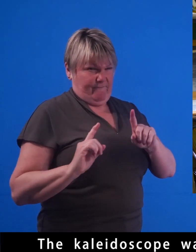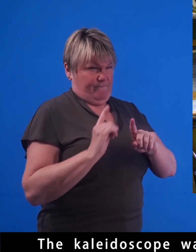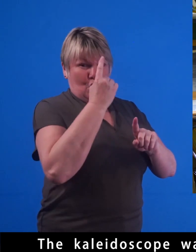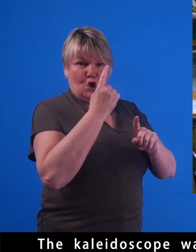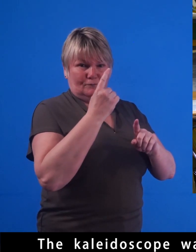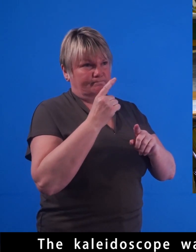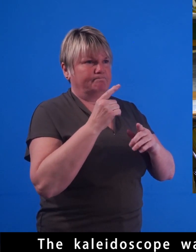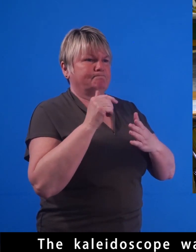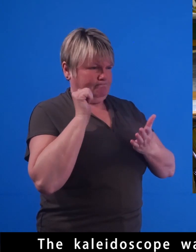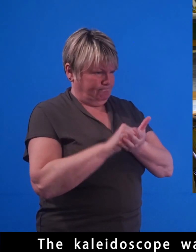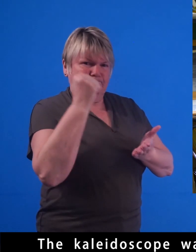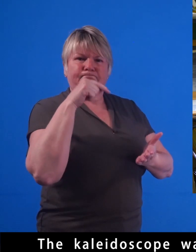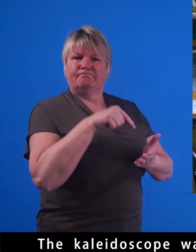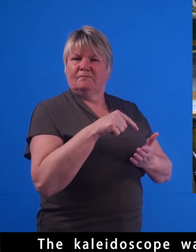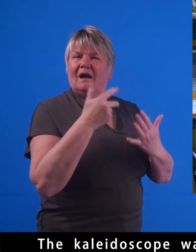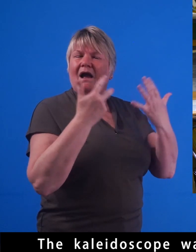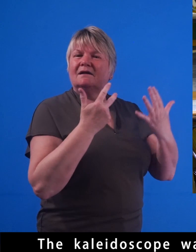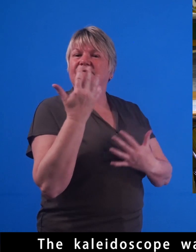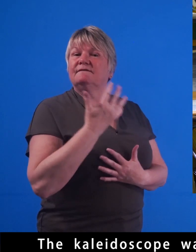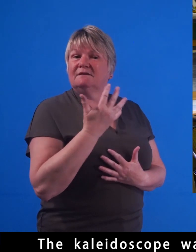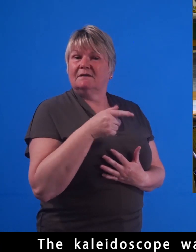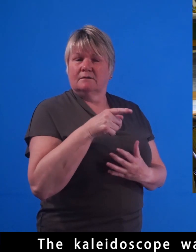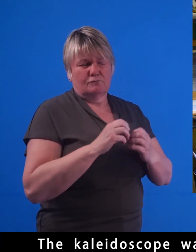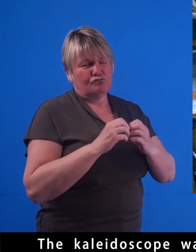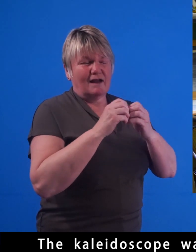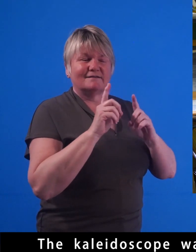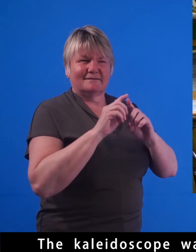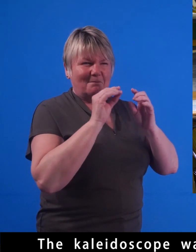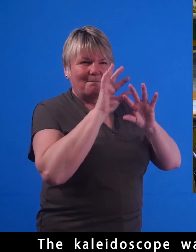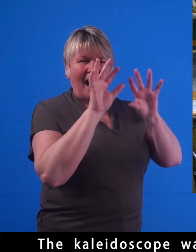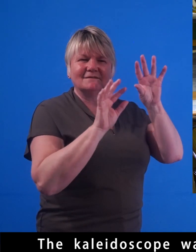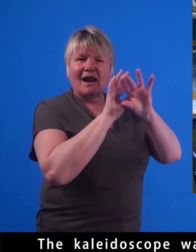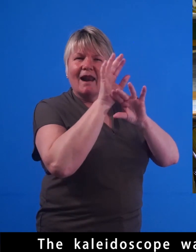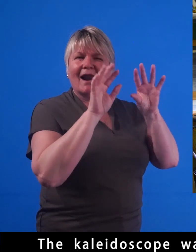patented in 1815, which created a variety of patterns.